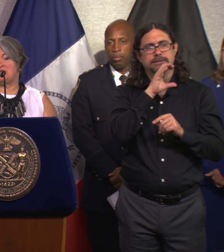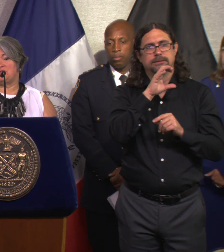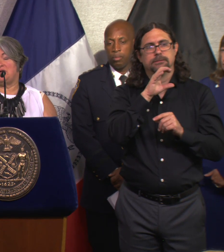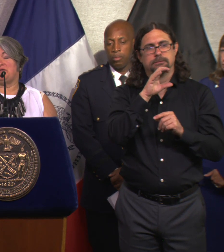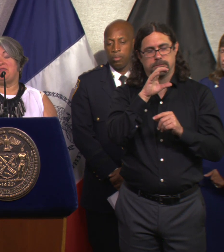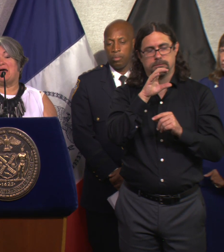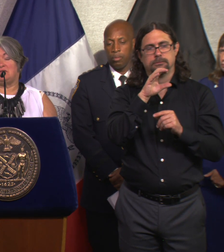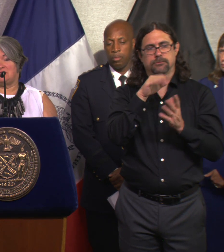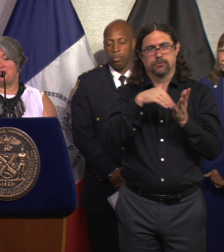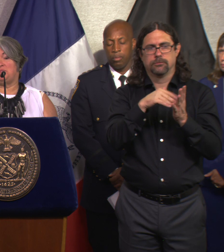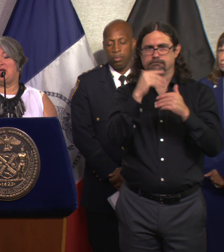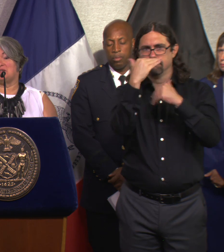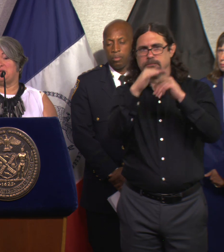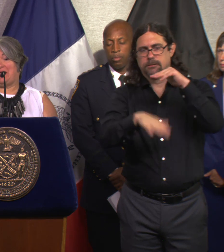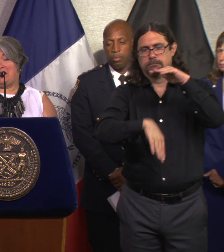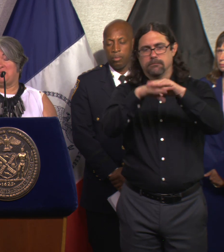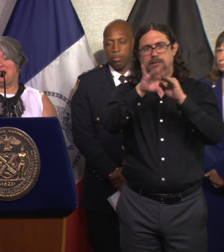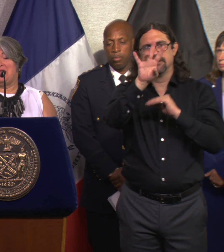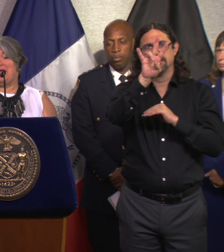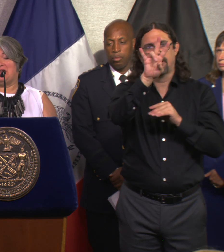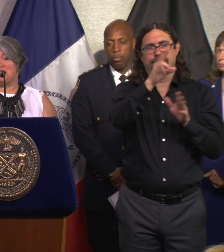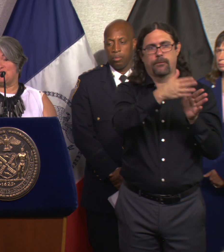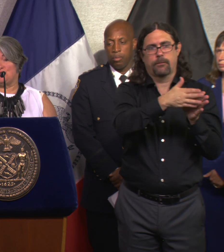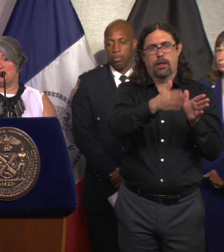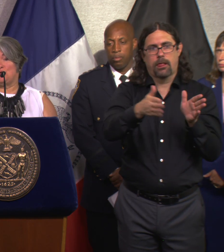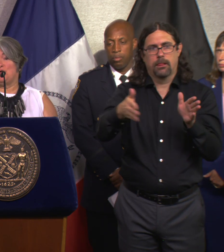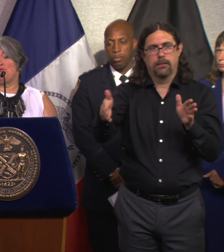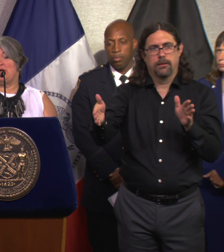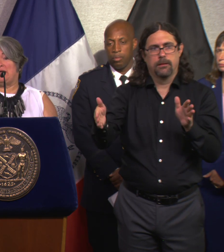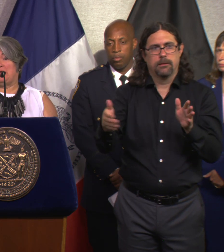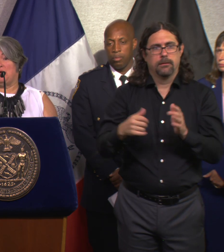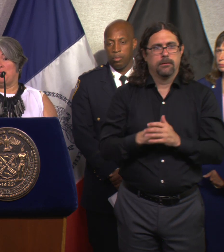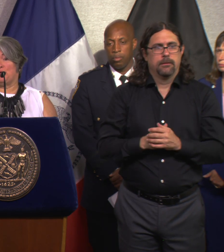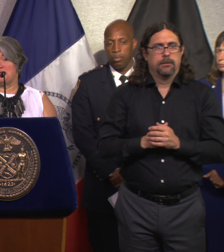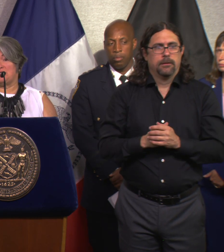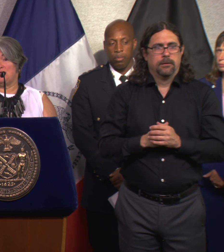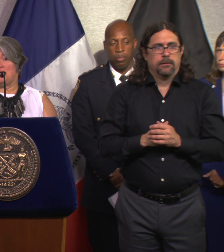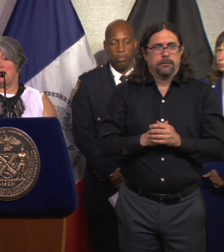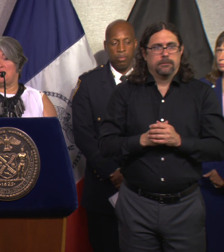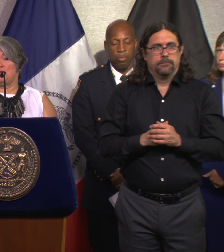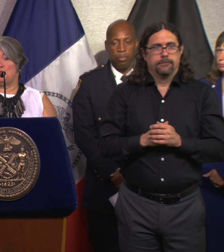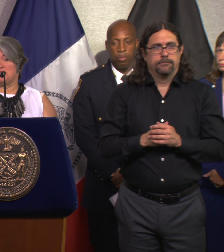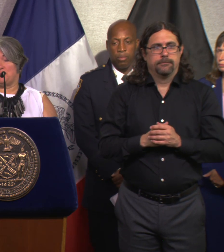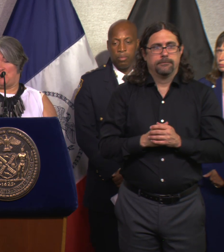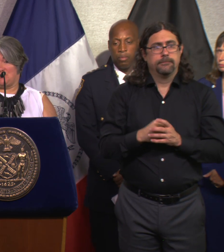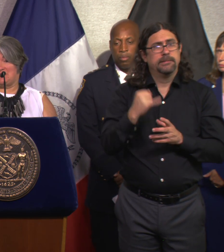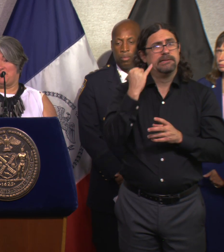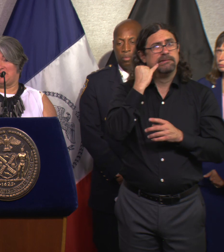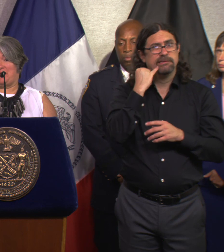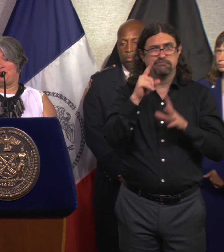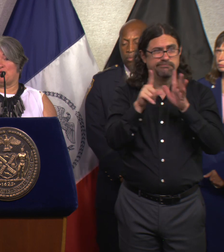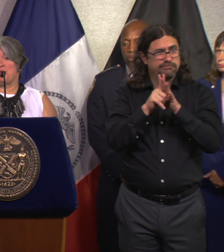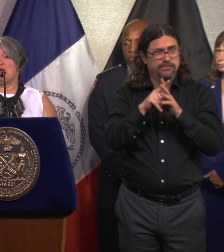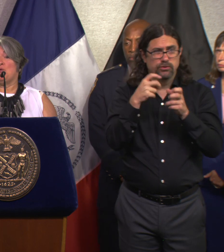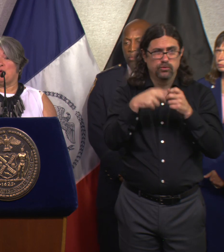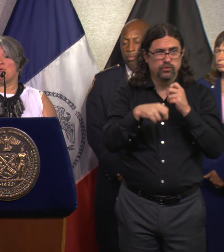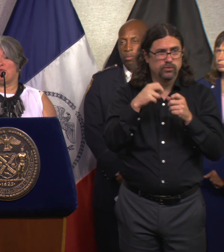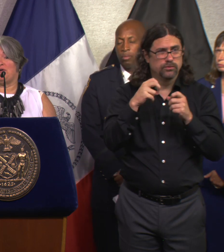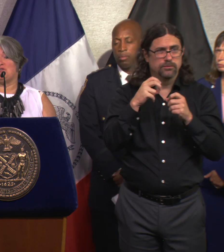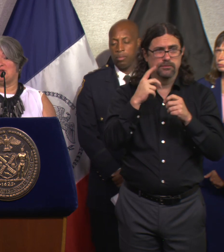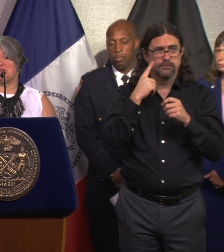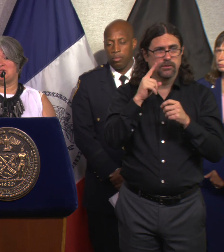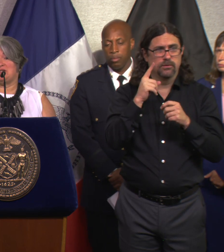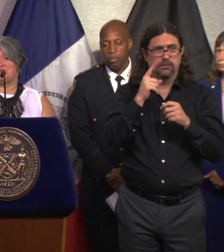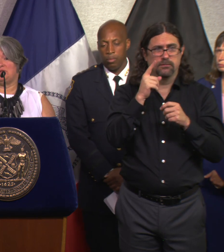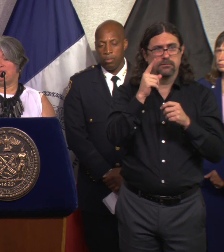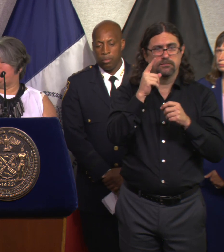senior center. And if that 7 blocks became an issue for any person who was a participant of that program, we would